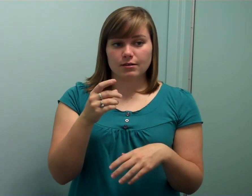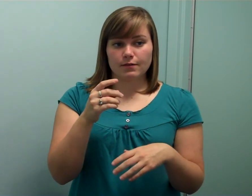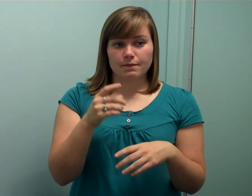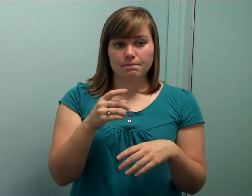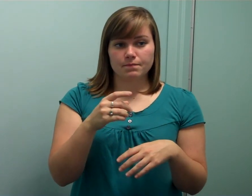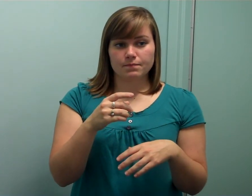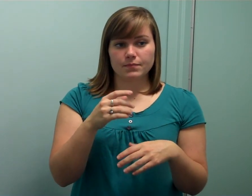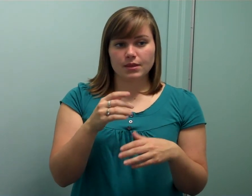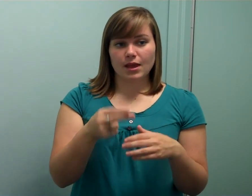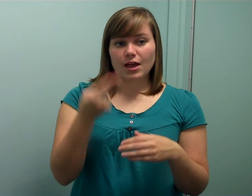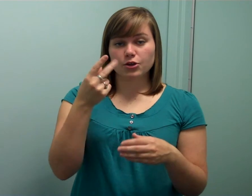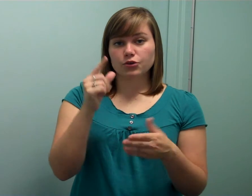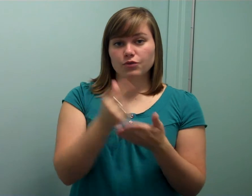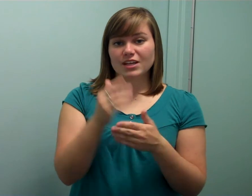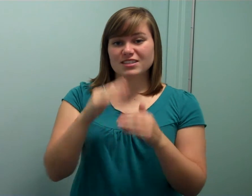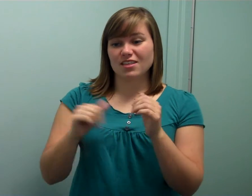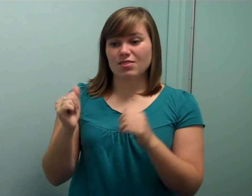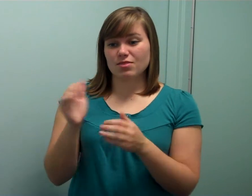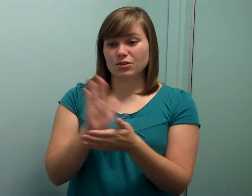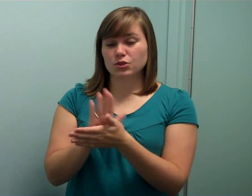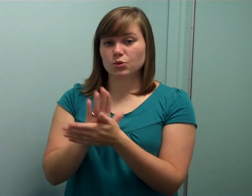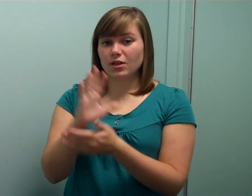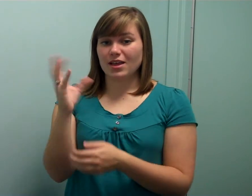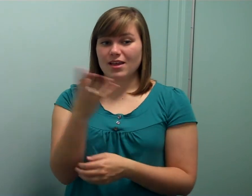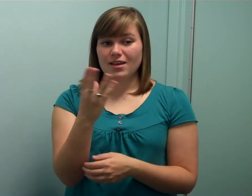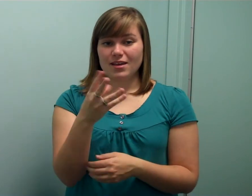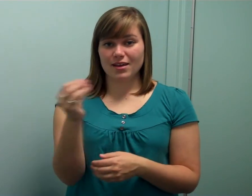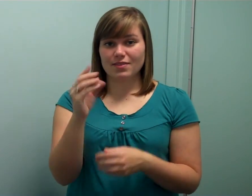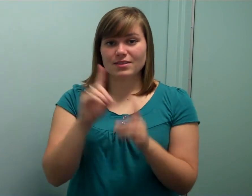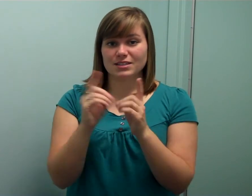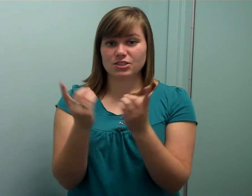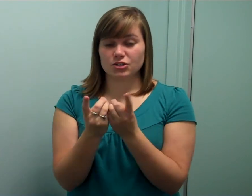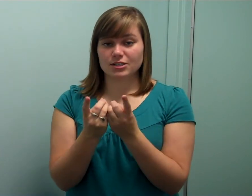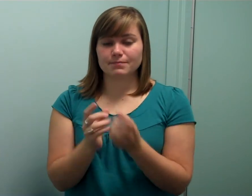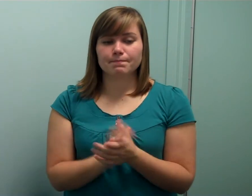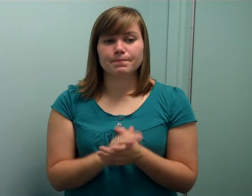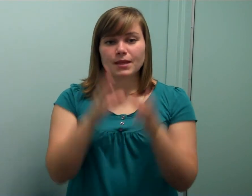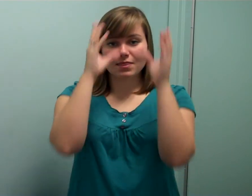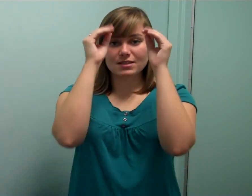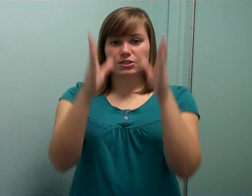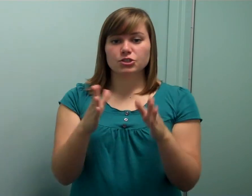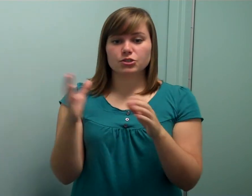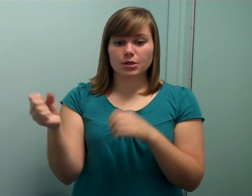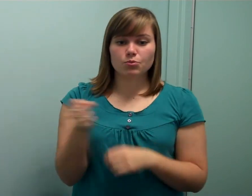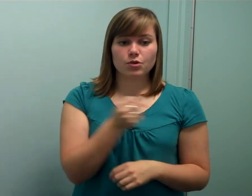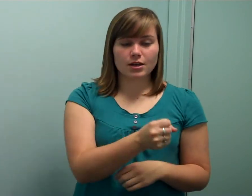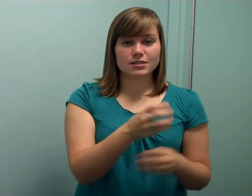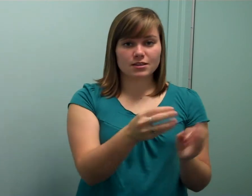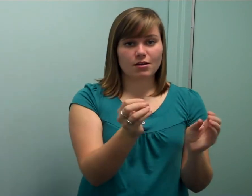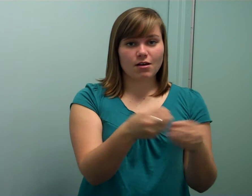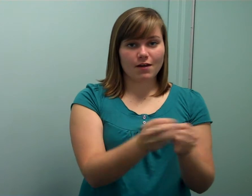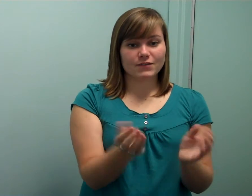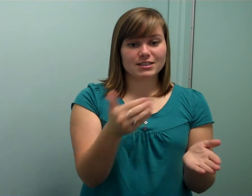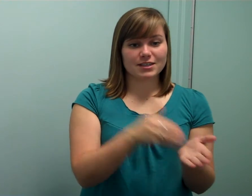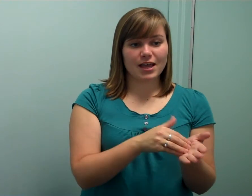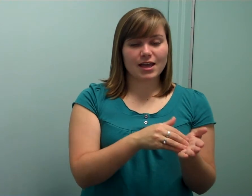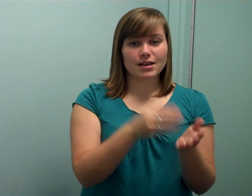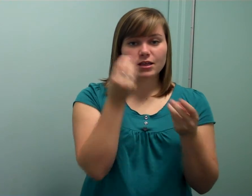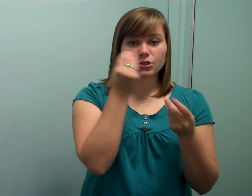in the entire district. The teachers were brought in again. They were informed that this had been an experiment